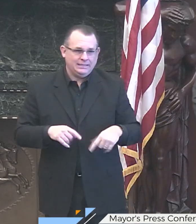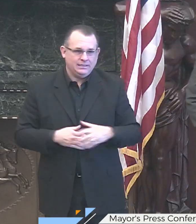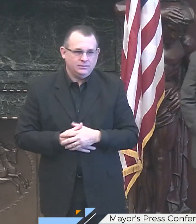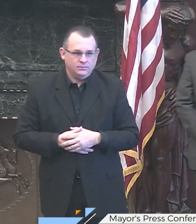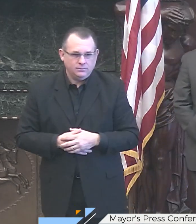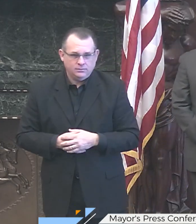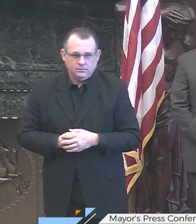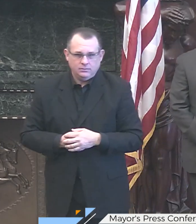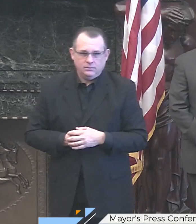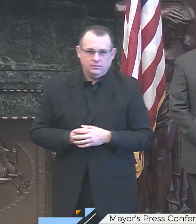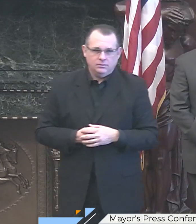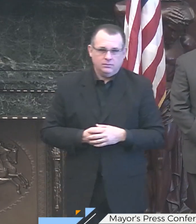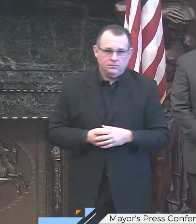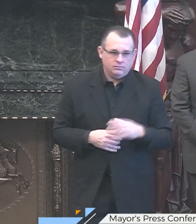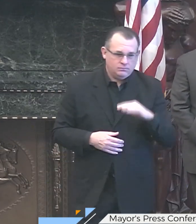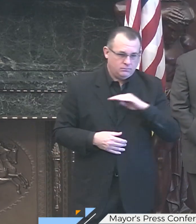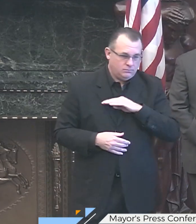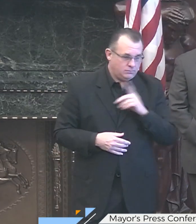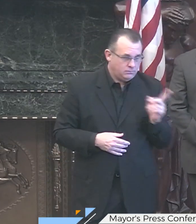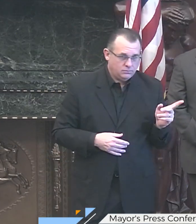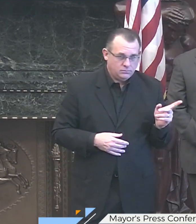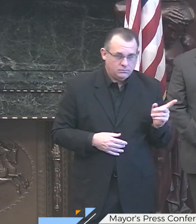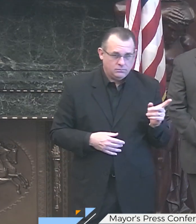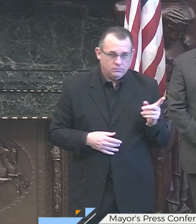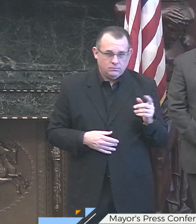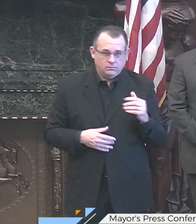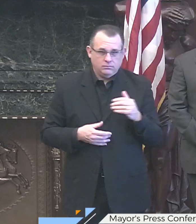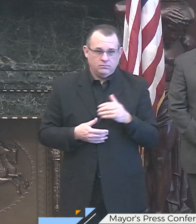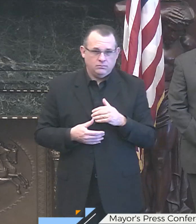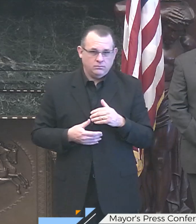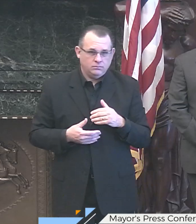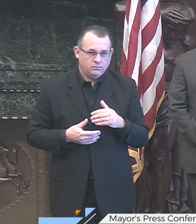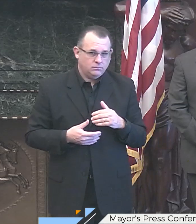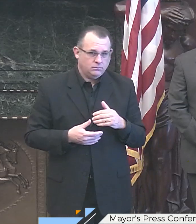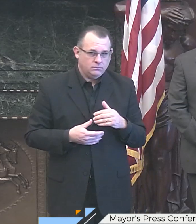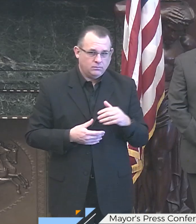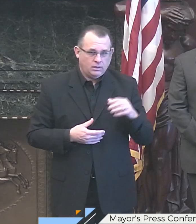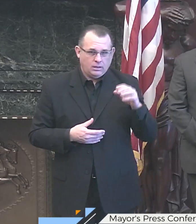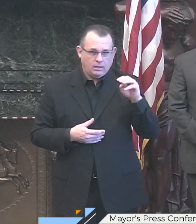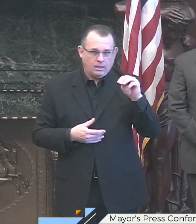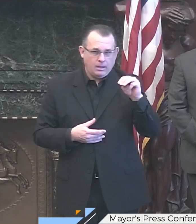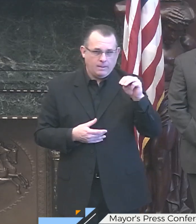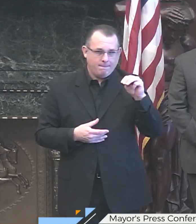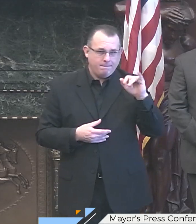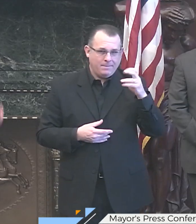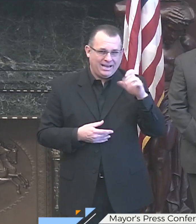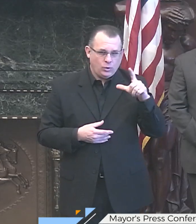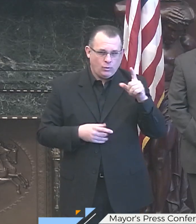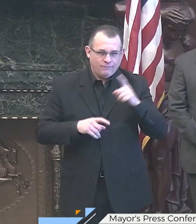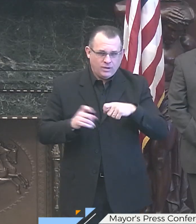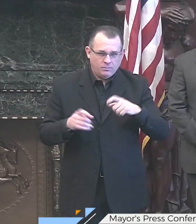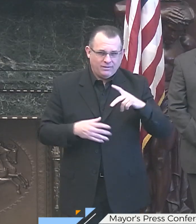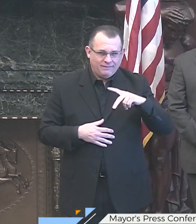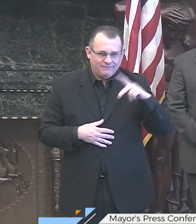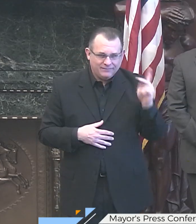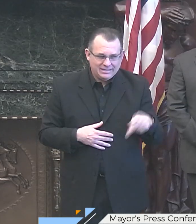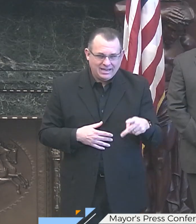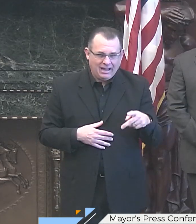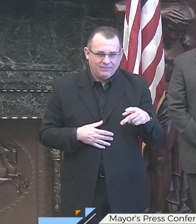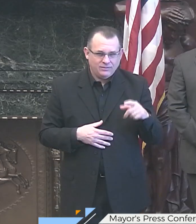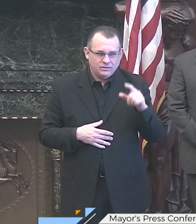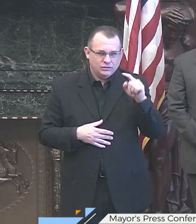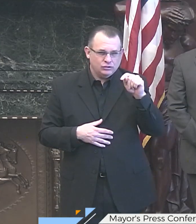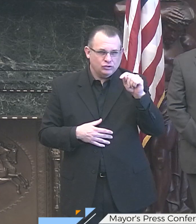good? Yes. Okay. Next up, Michael Donofrio of the Philly Tribune.